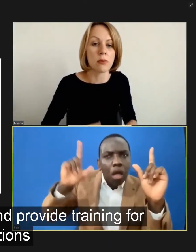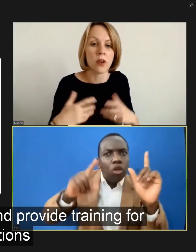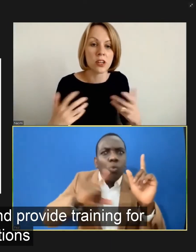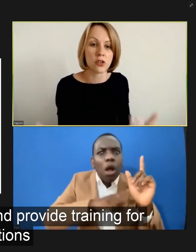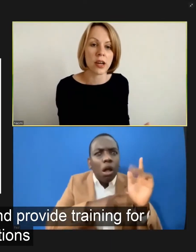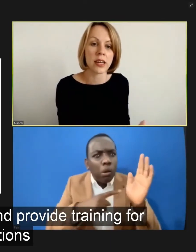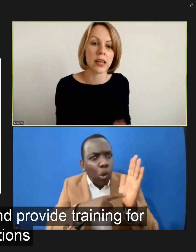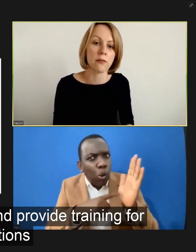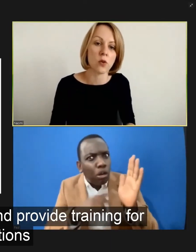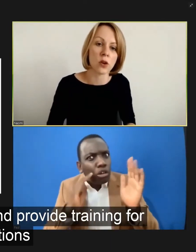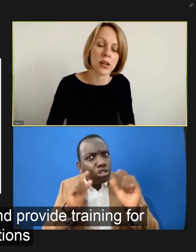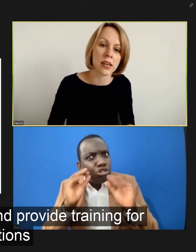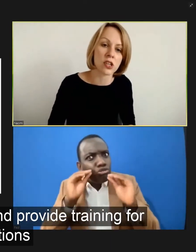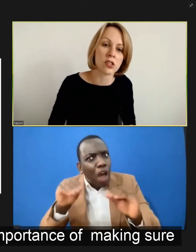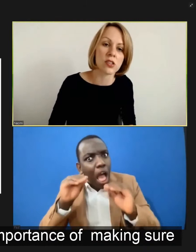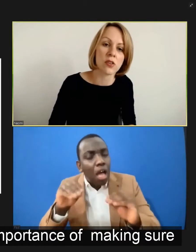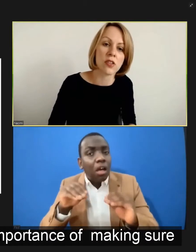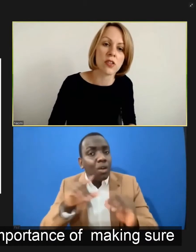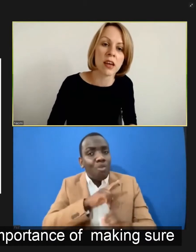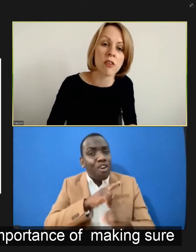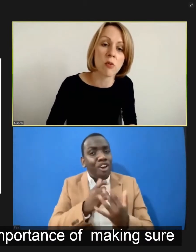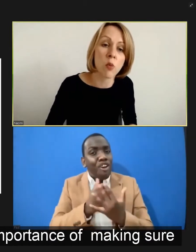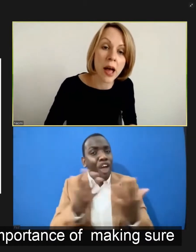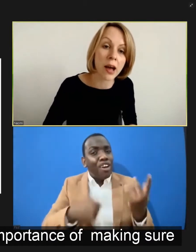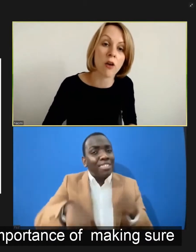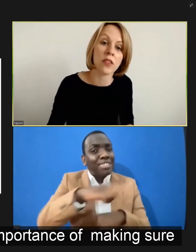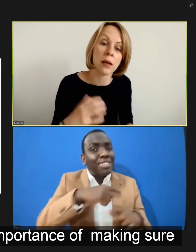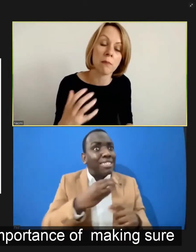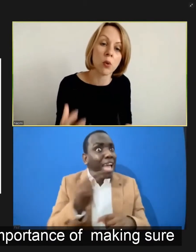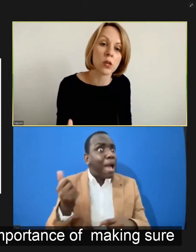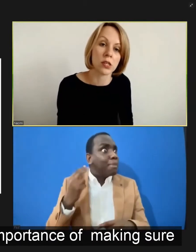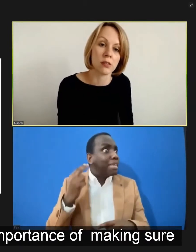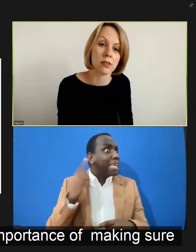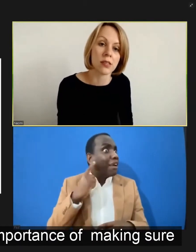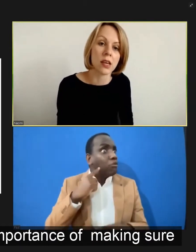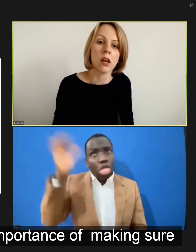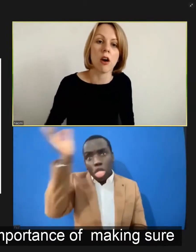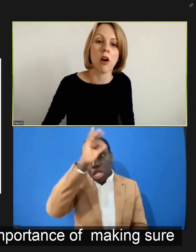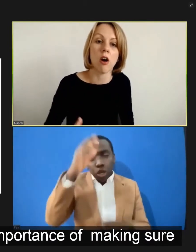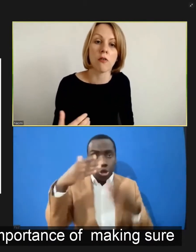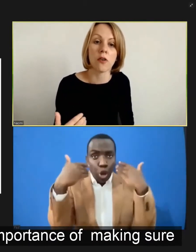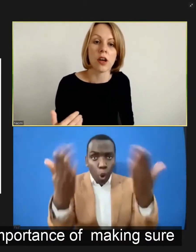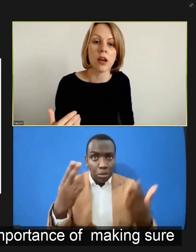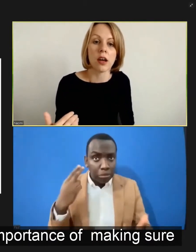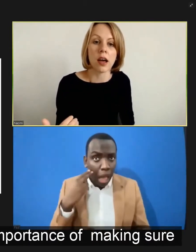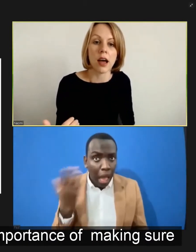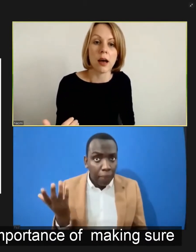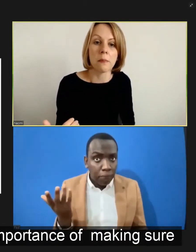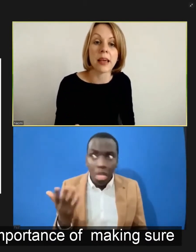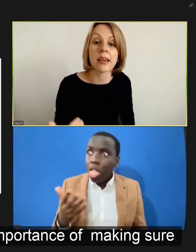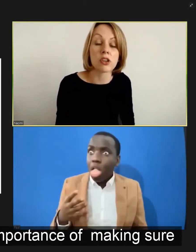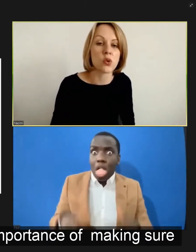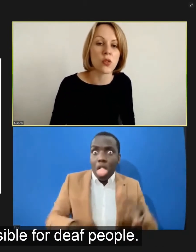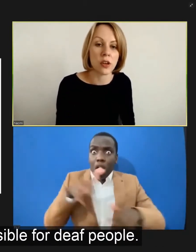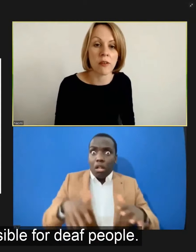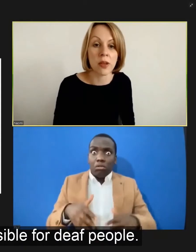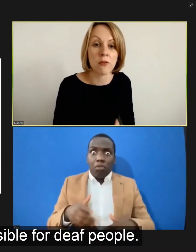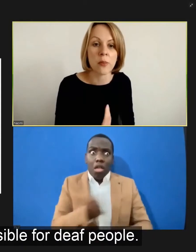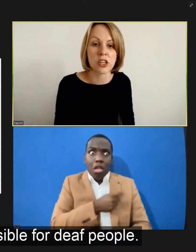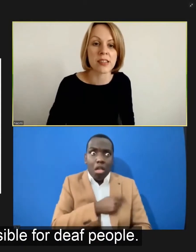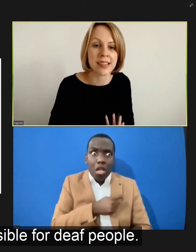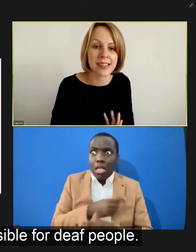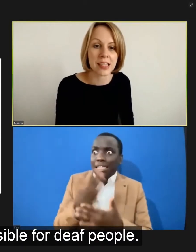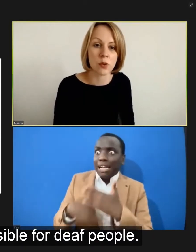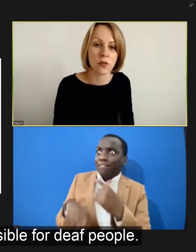provide training for organisations so that they are aware of the importance of making sure that information